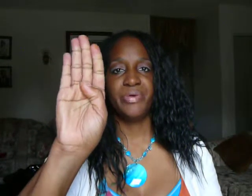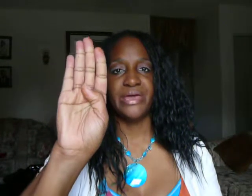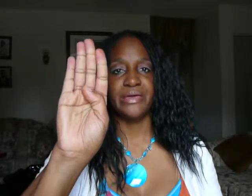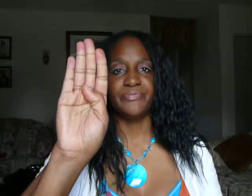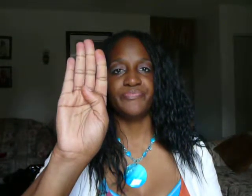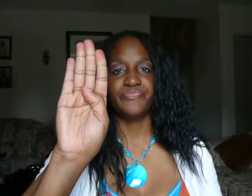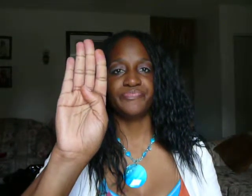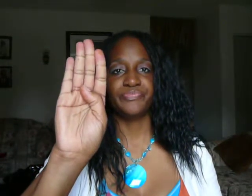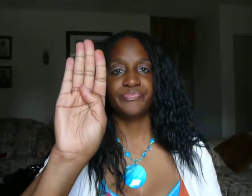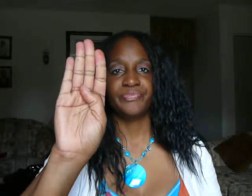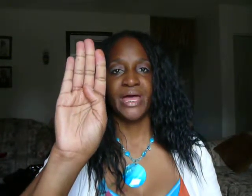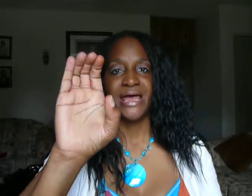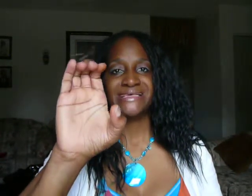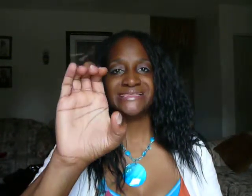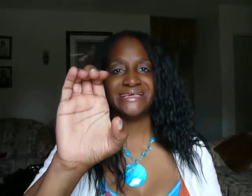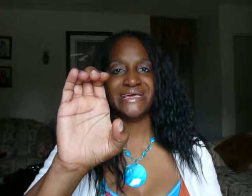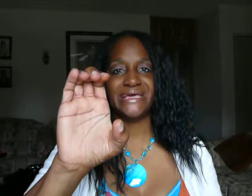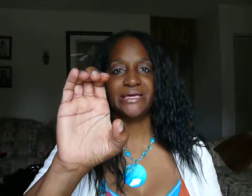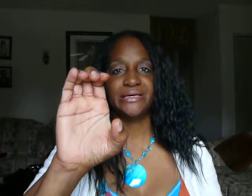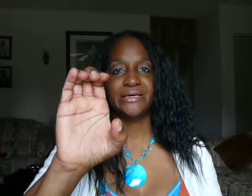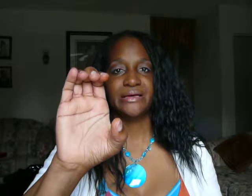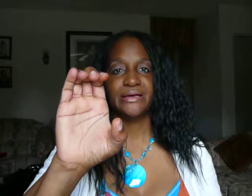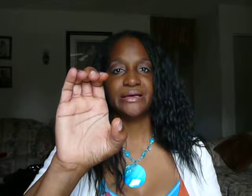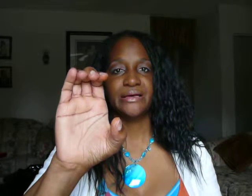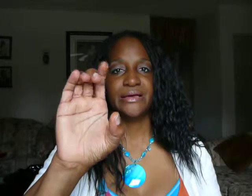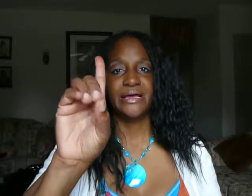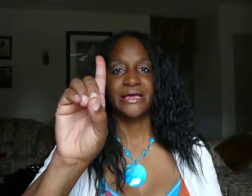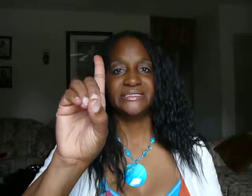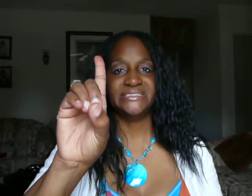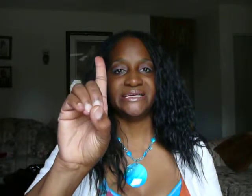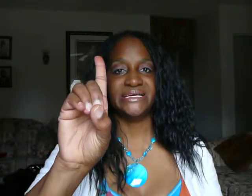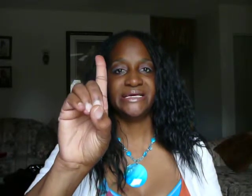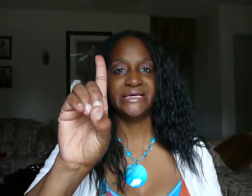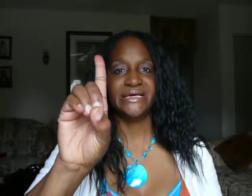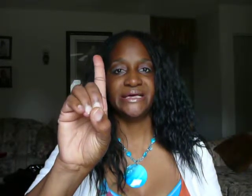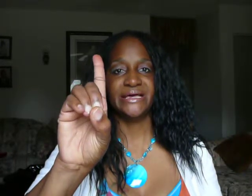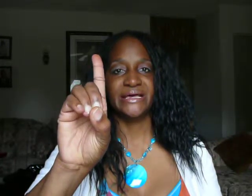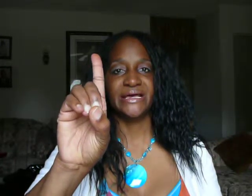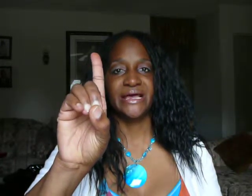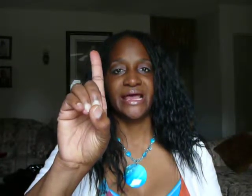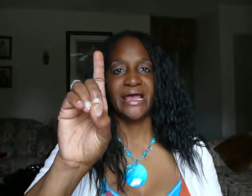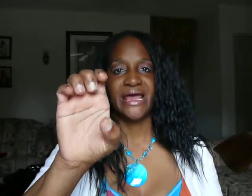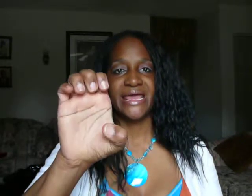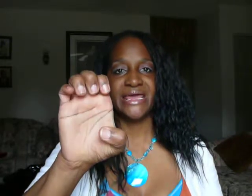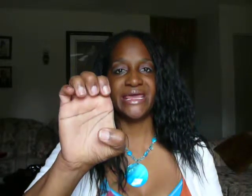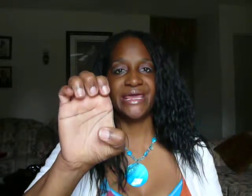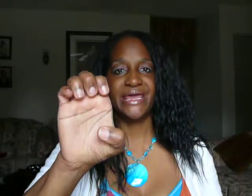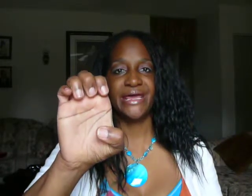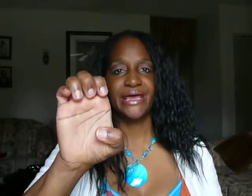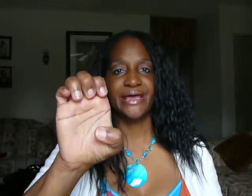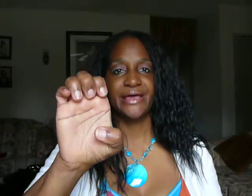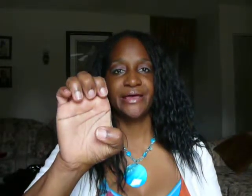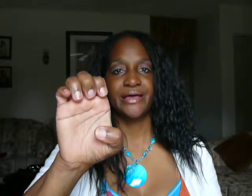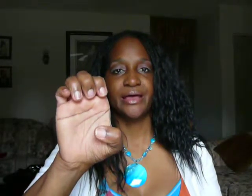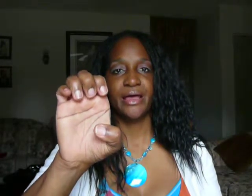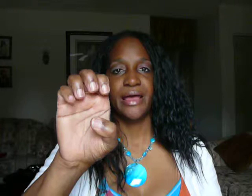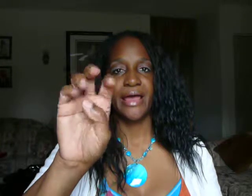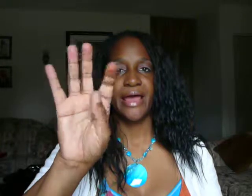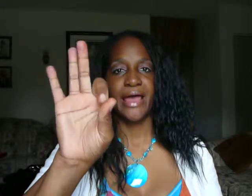B, C, D, E,